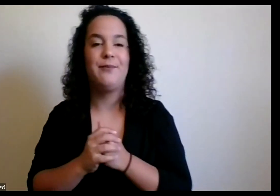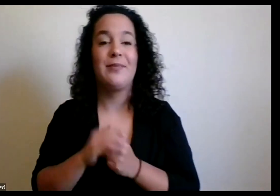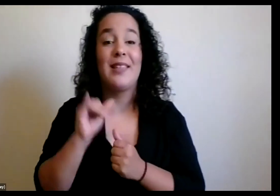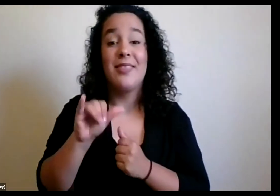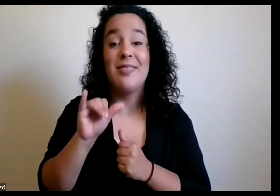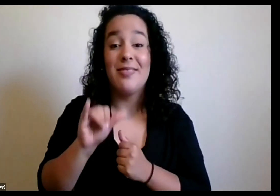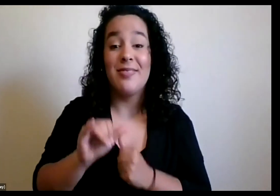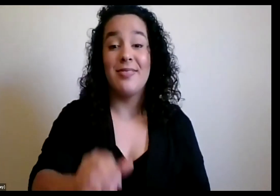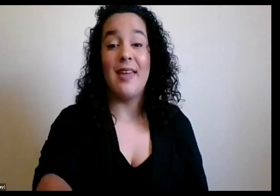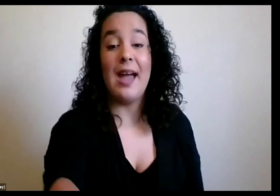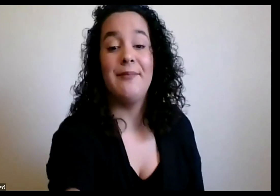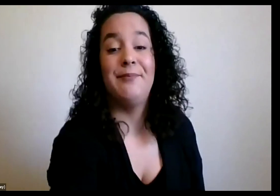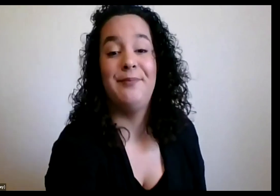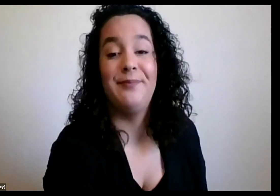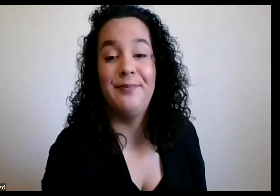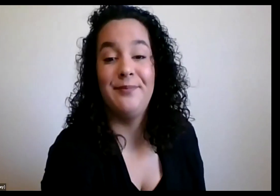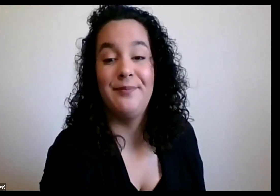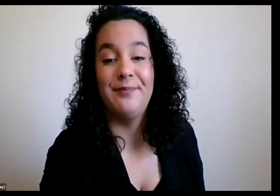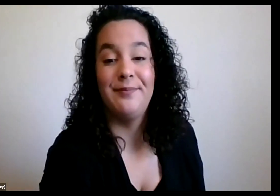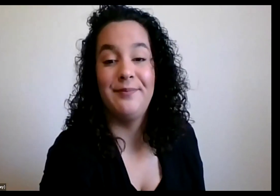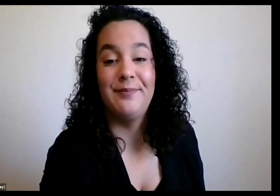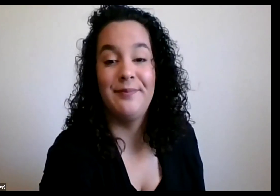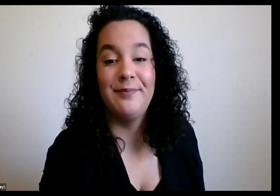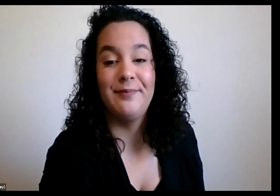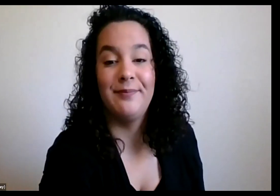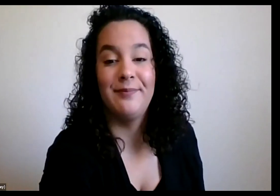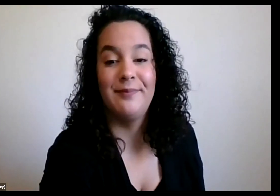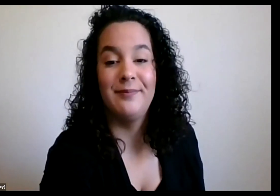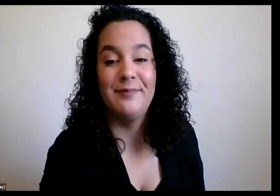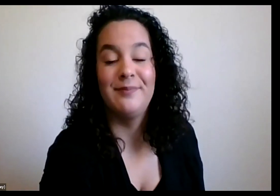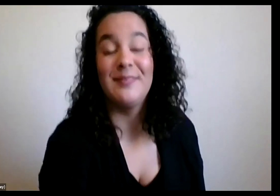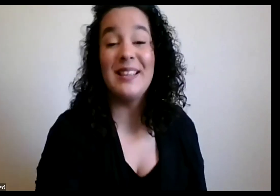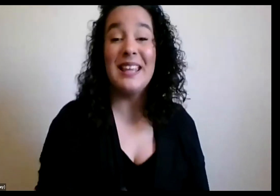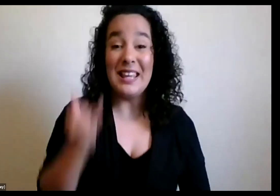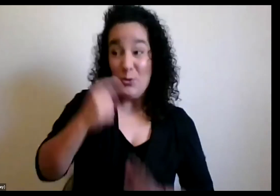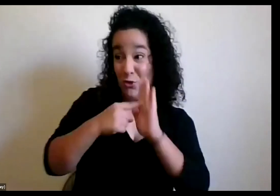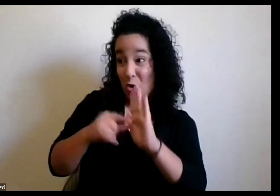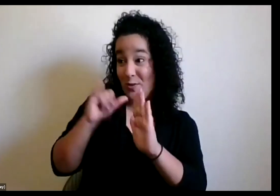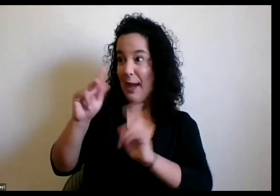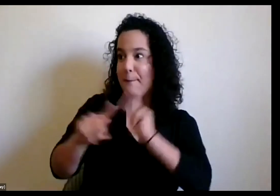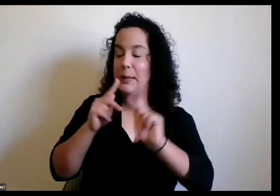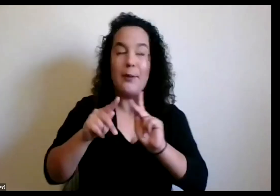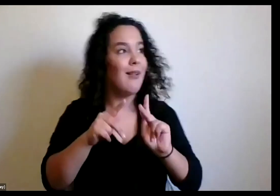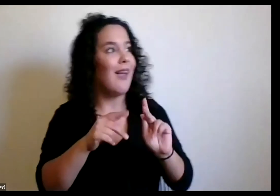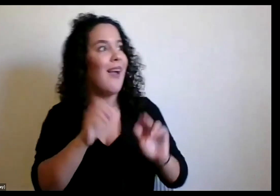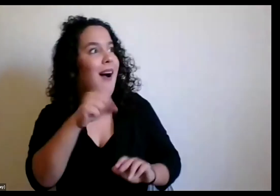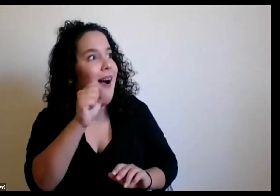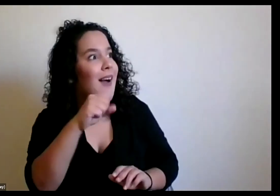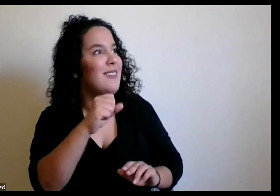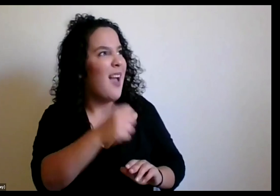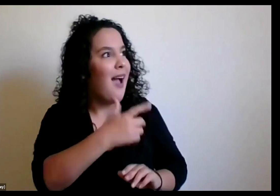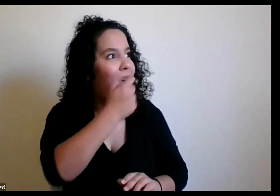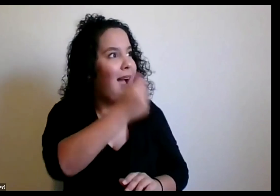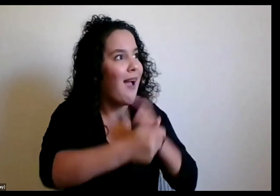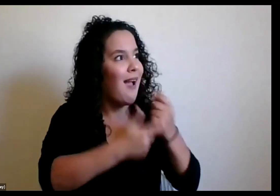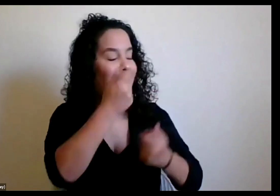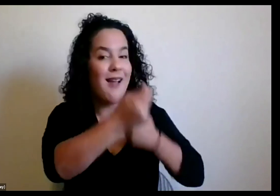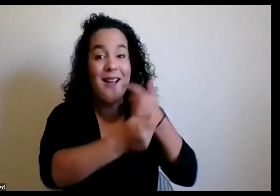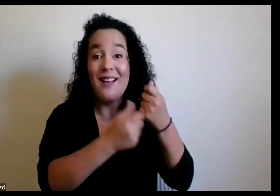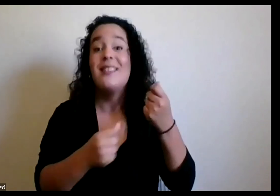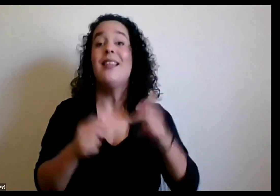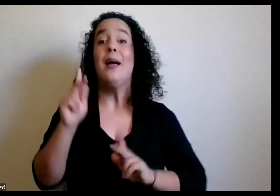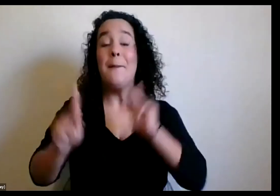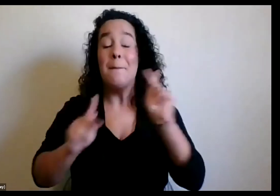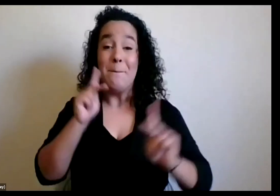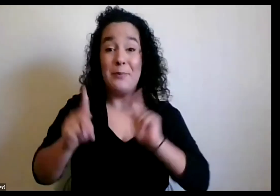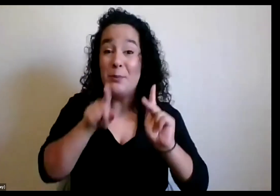When you put that stuff in front of people, they just eat it up, right? And so, you know, for folks who are really, really talented